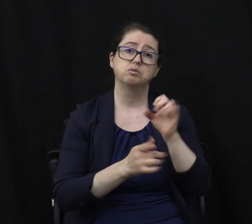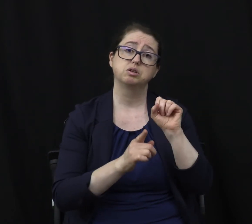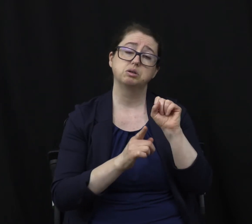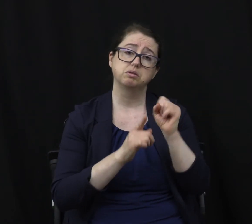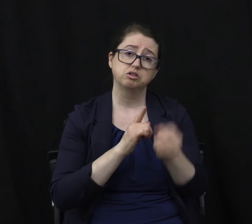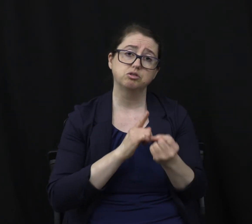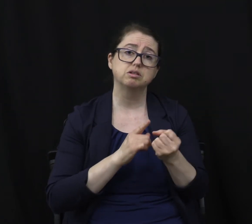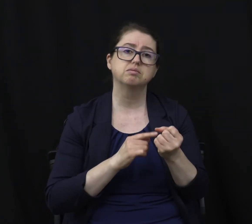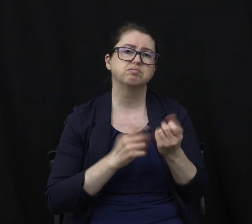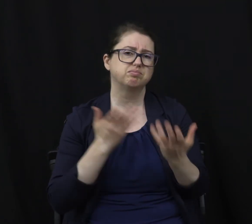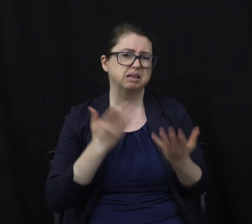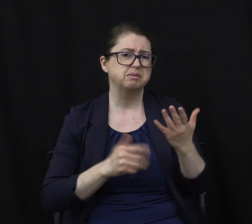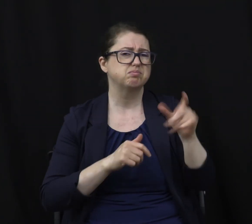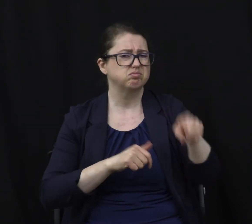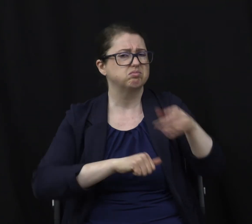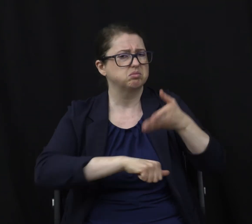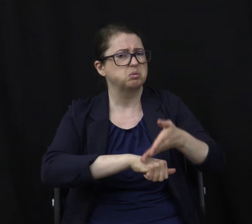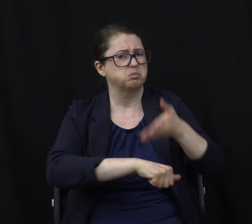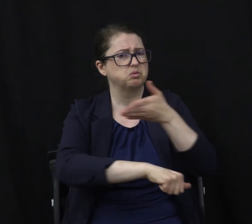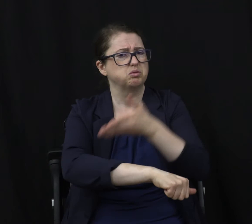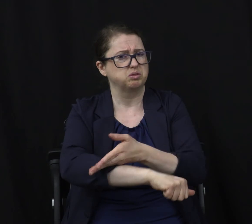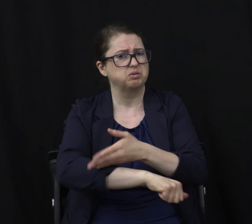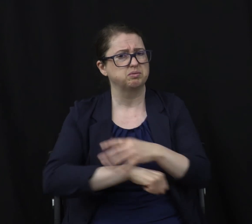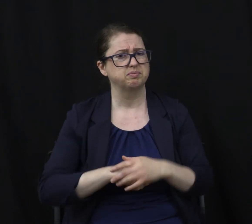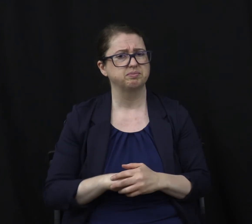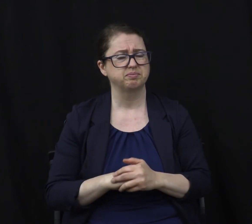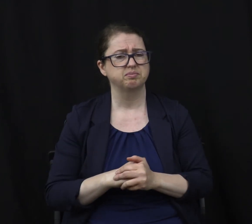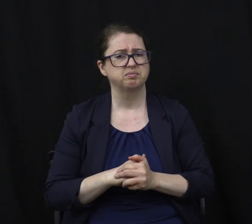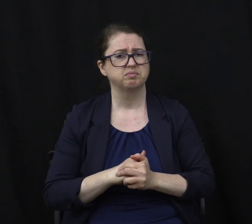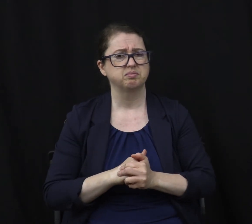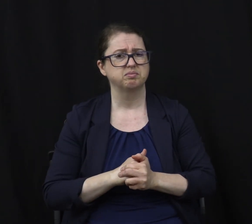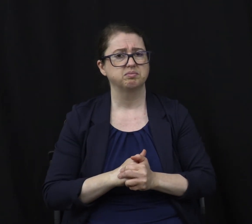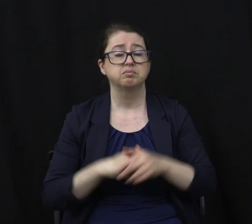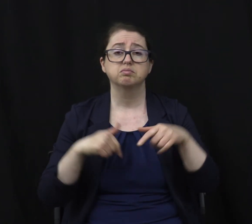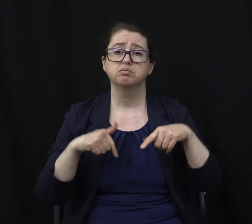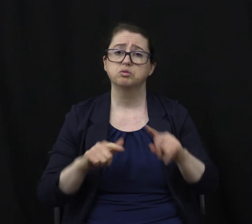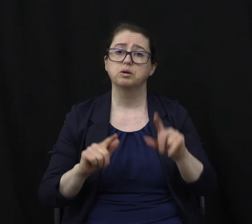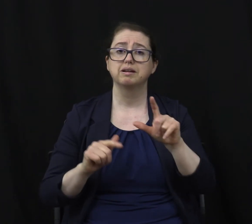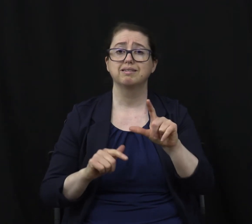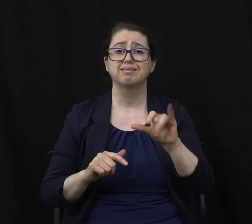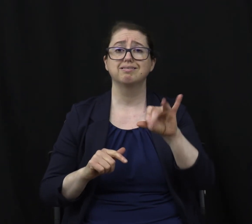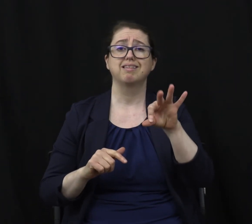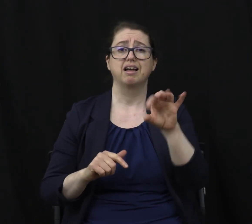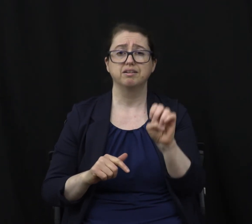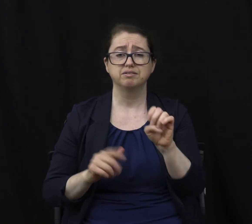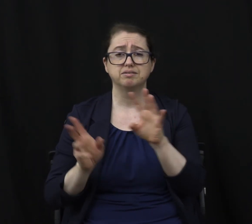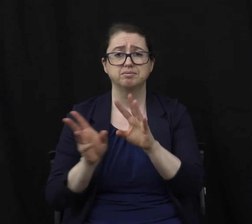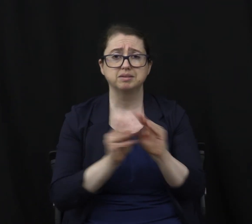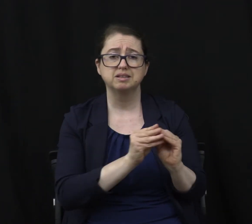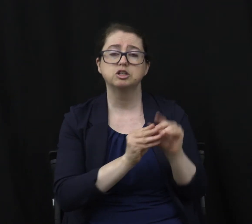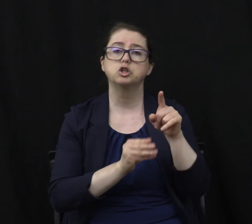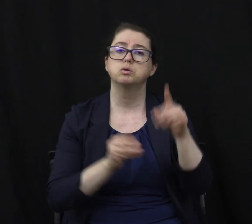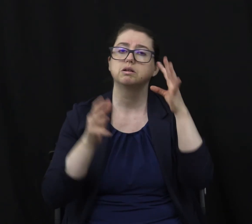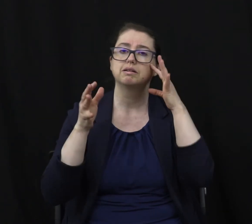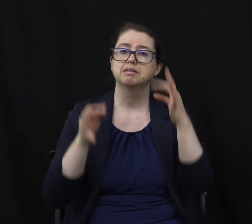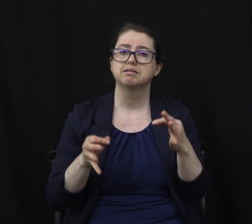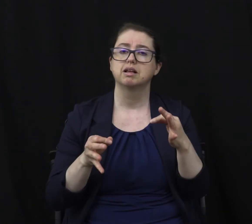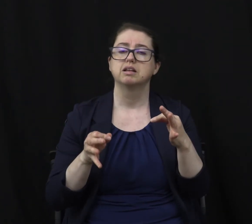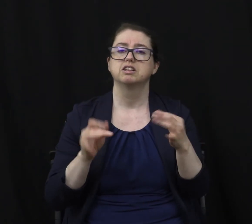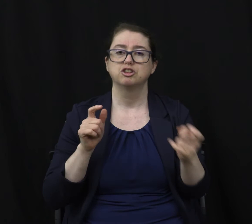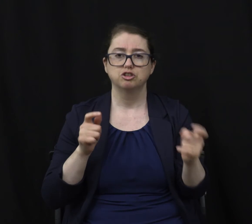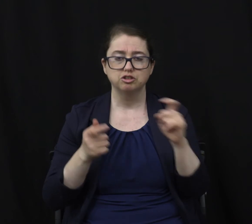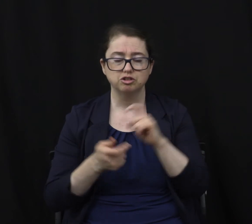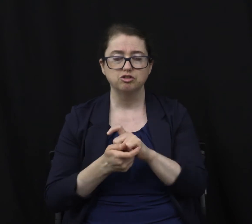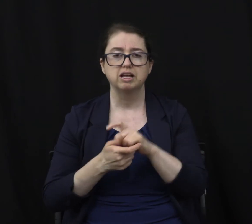days. During this live seminar, you can choose to change these areas of